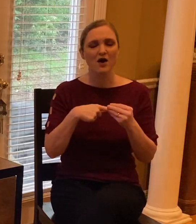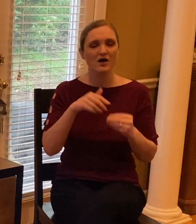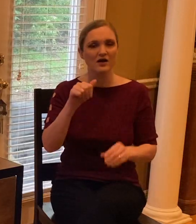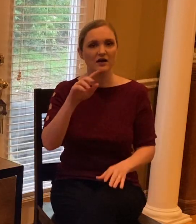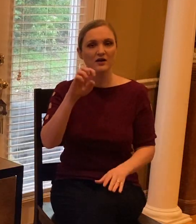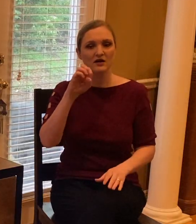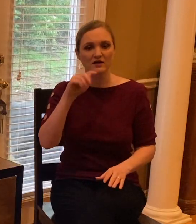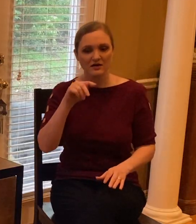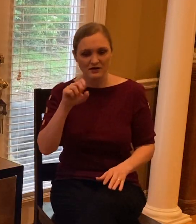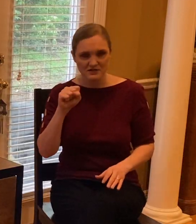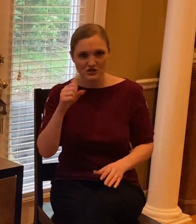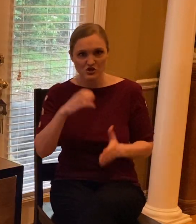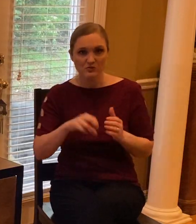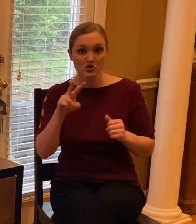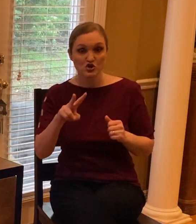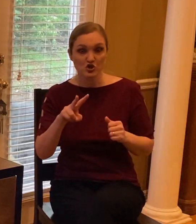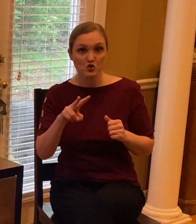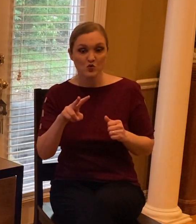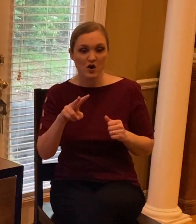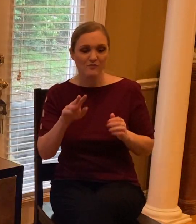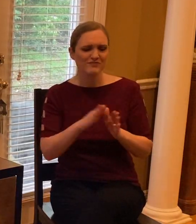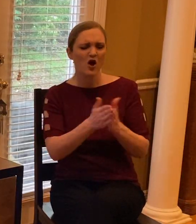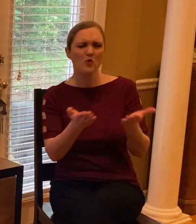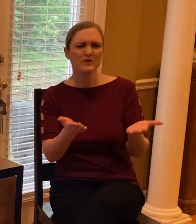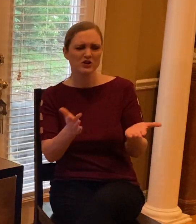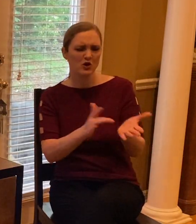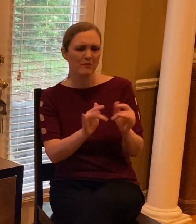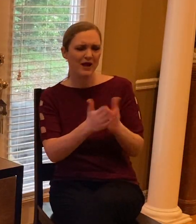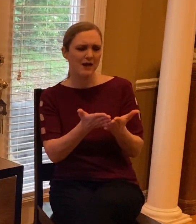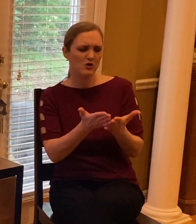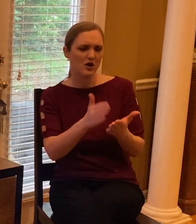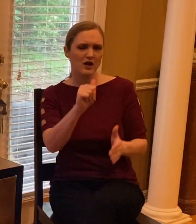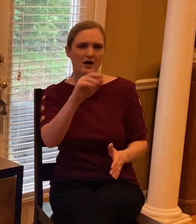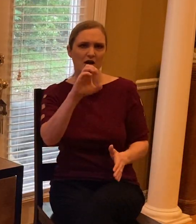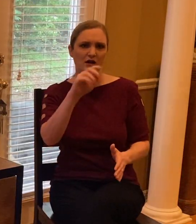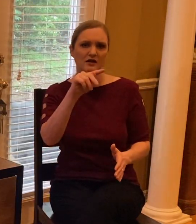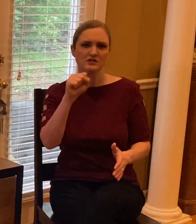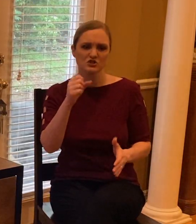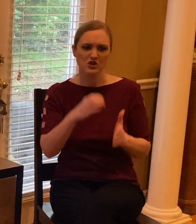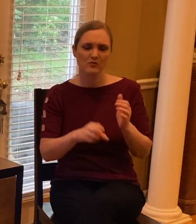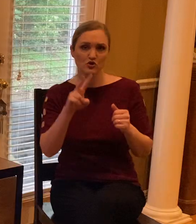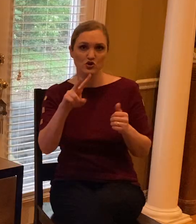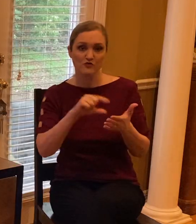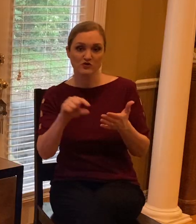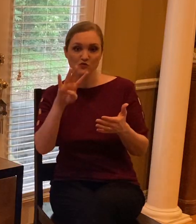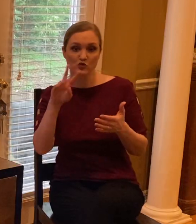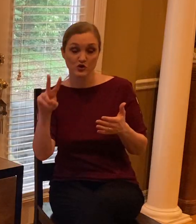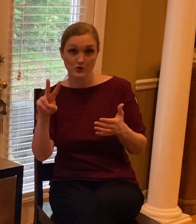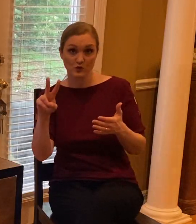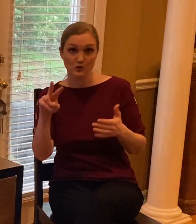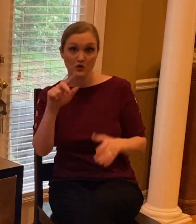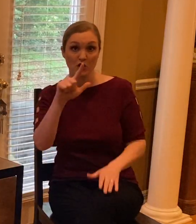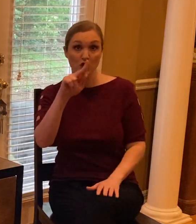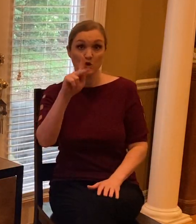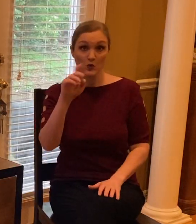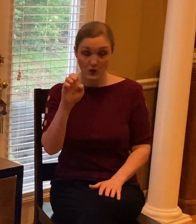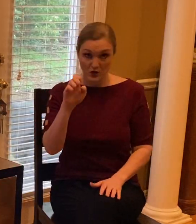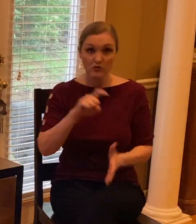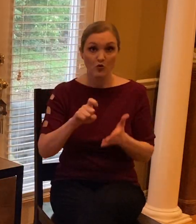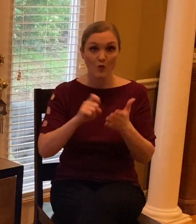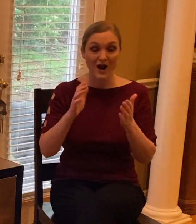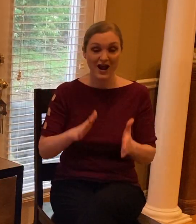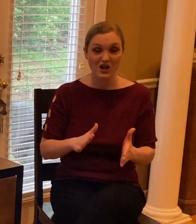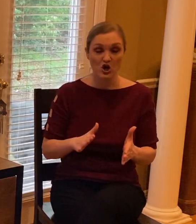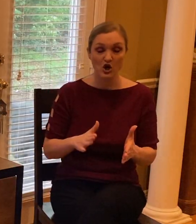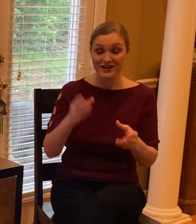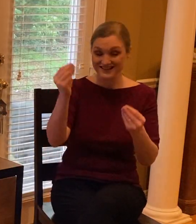2, specifically, if you've got a Bible, open it to Acts 2 verse 42. Luke, the author of